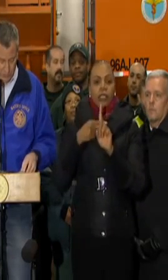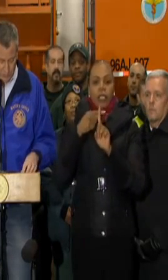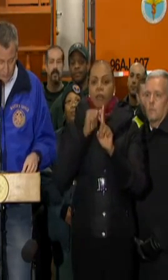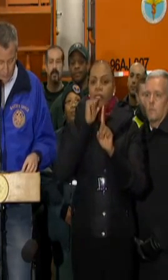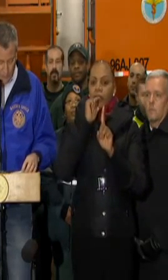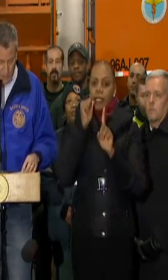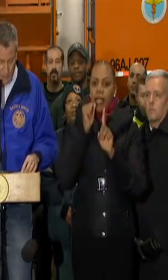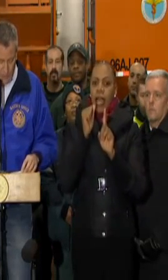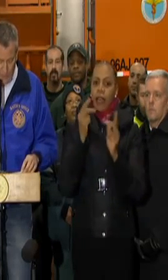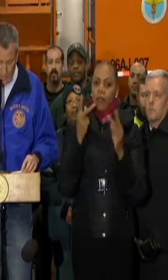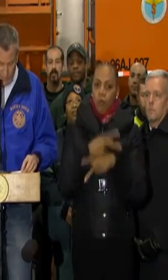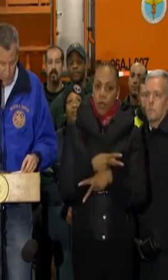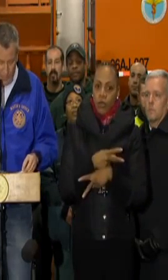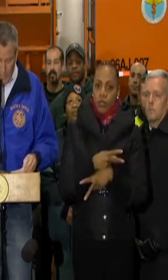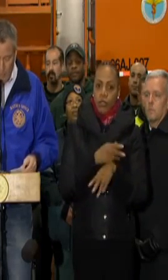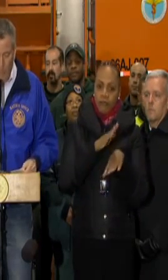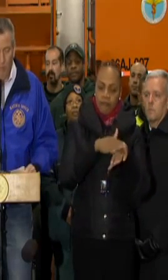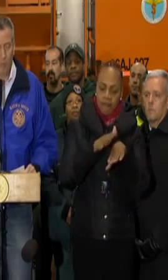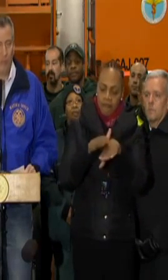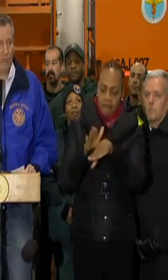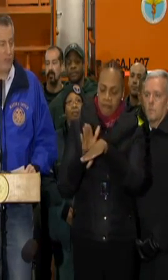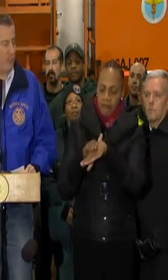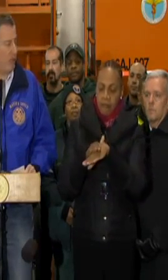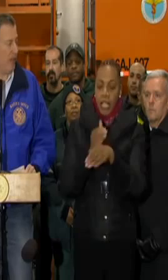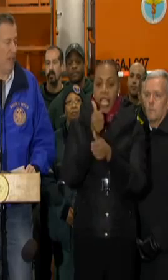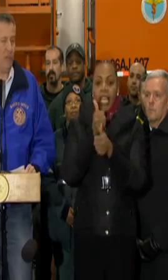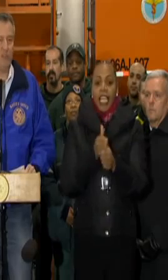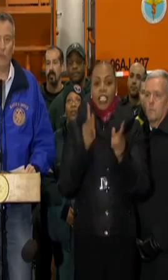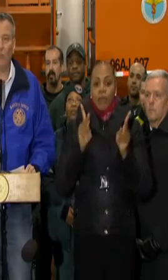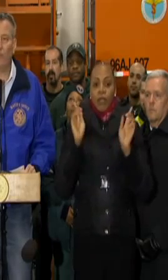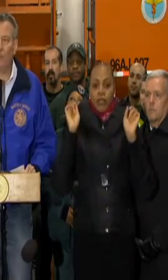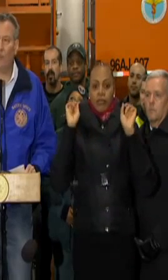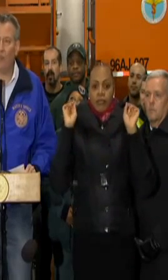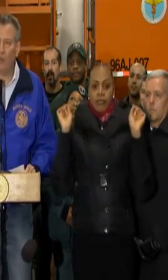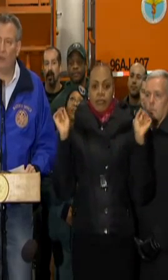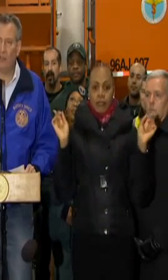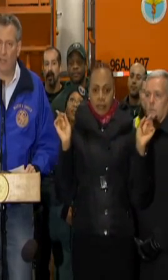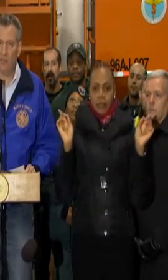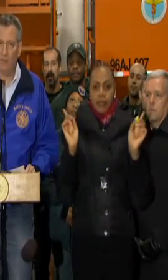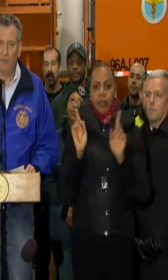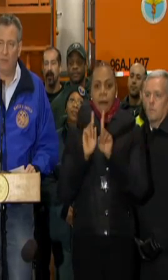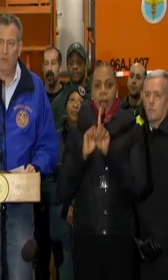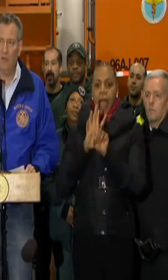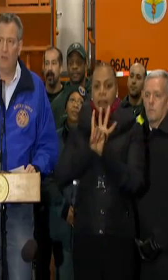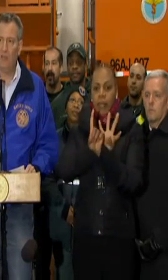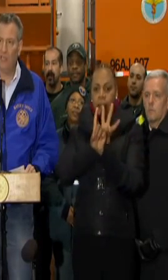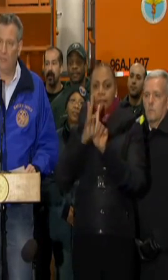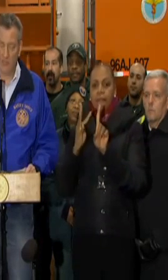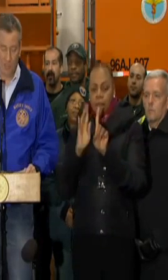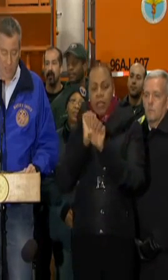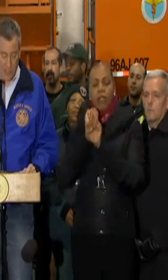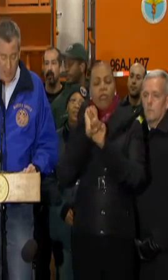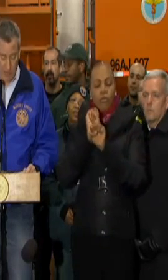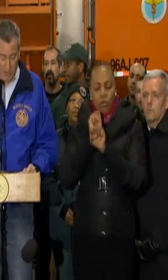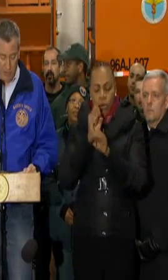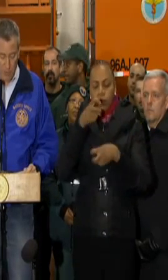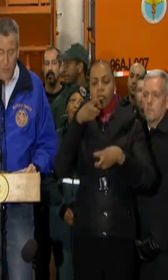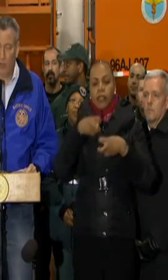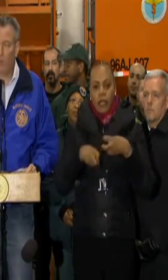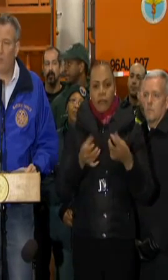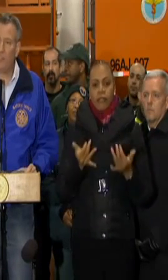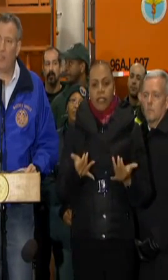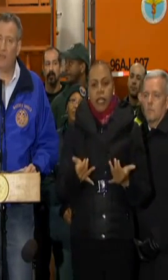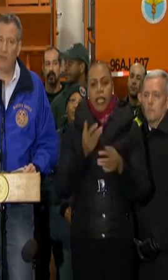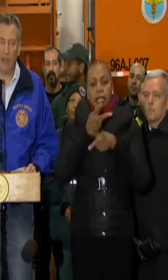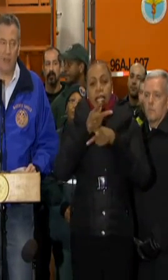caution. Everyone here that you see behind me is working very hard today to keep the city safe. We